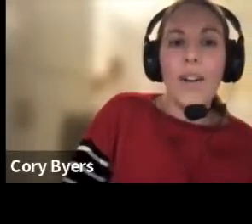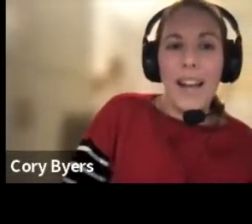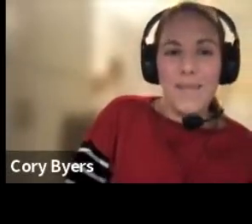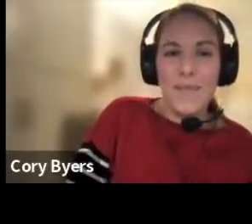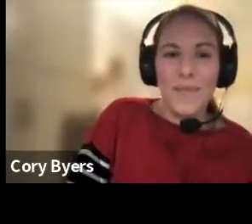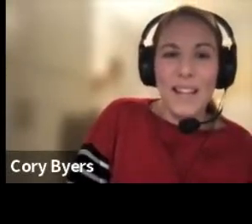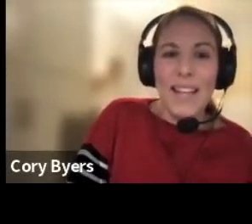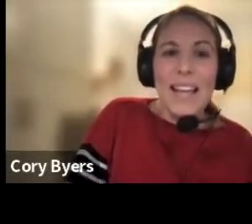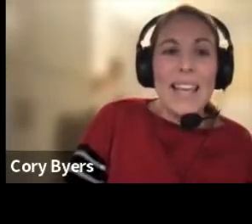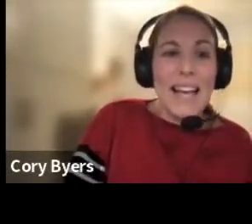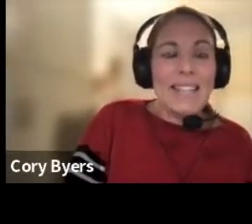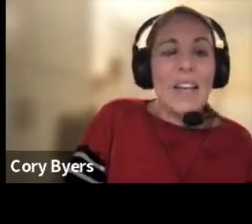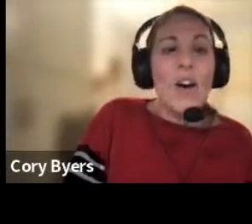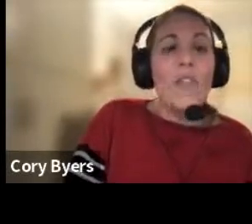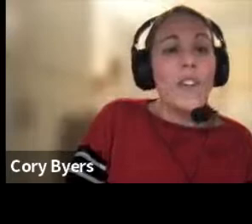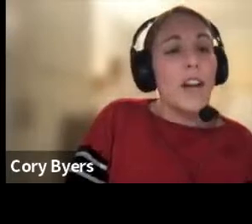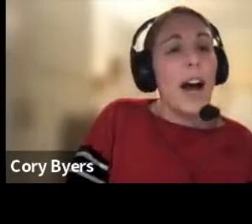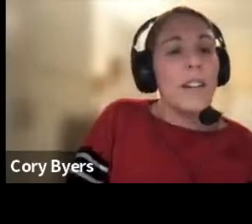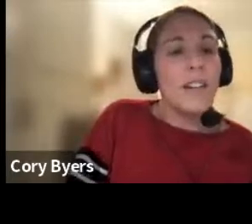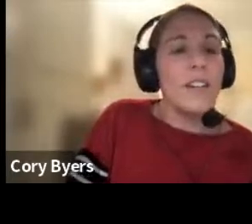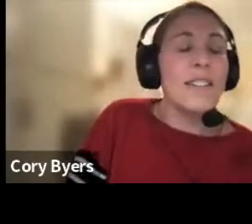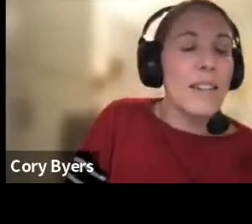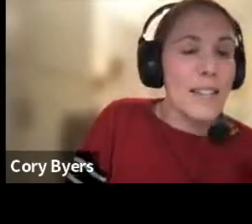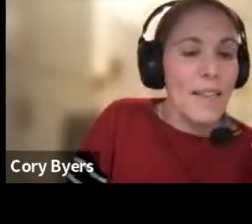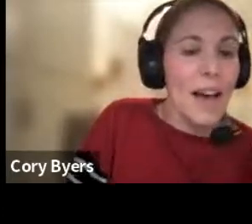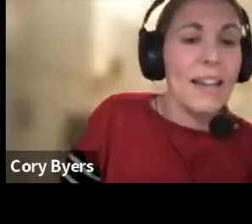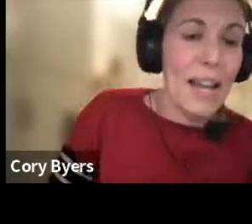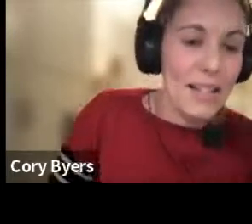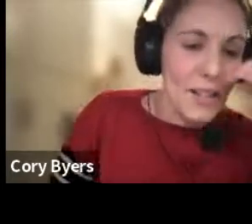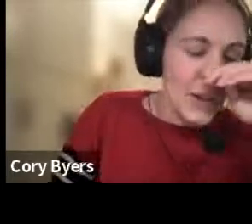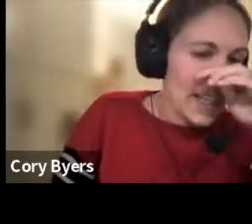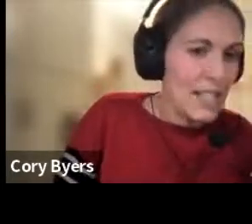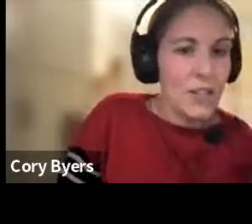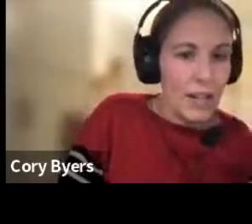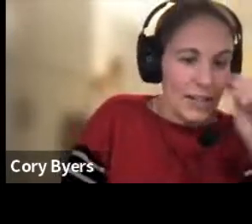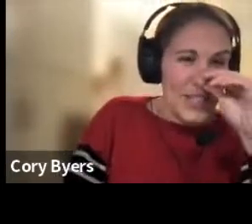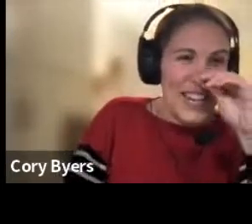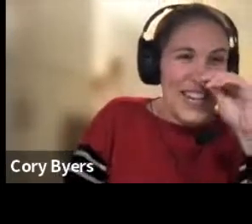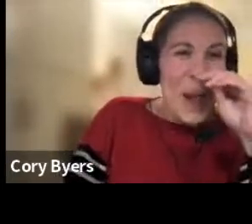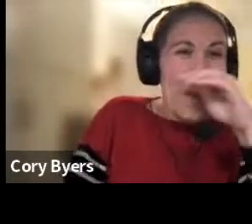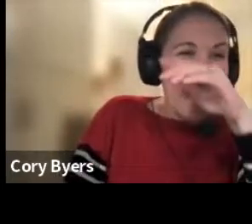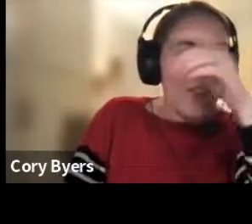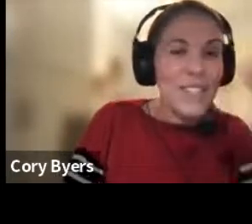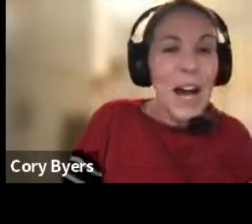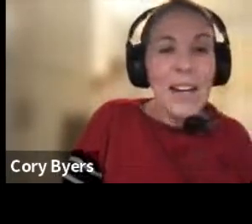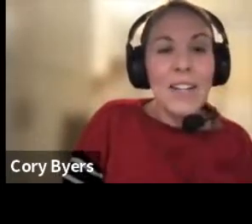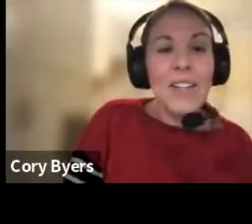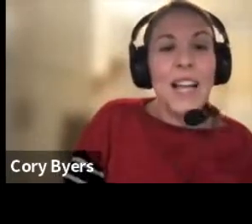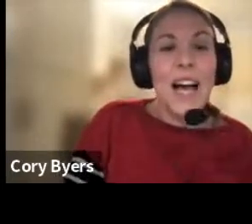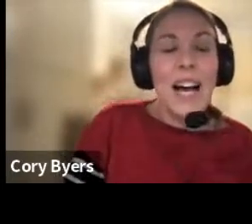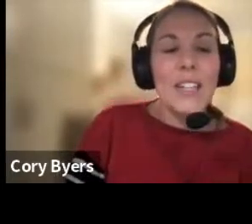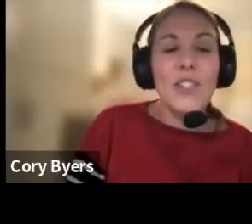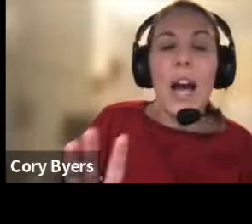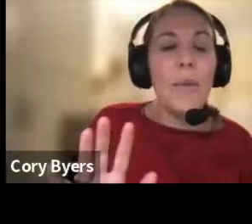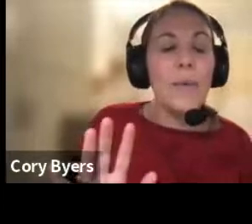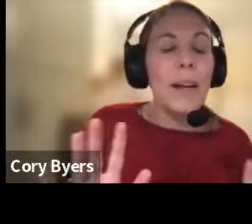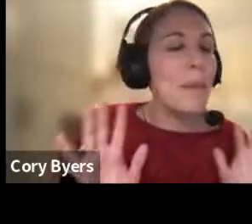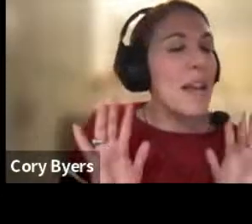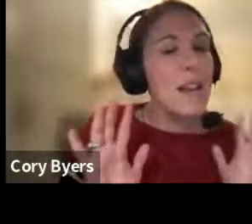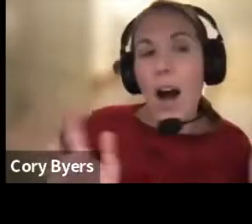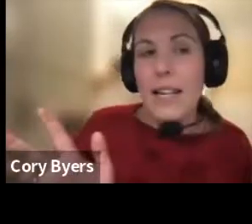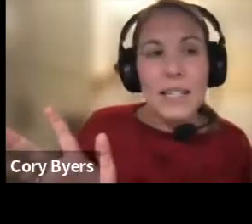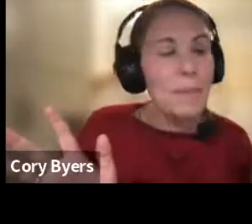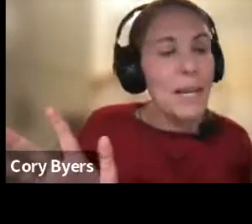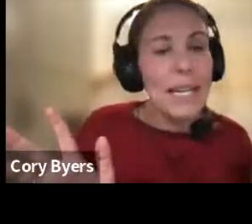Oh, okay. Yes. For toddlers, I'll say that again so you can see the translation. For toddlers, I would